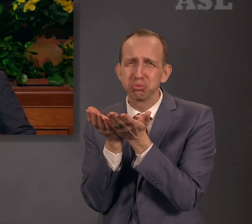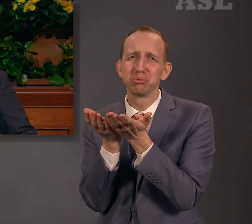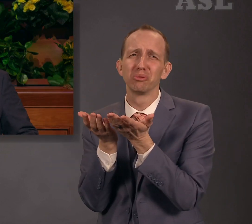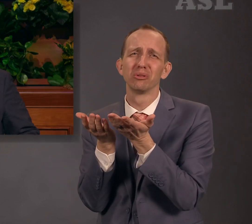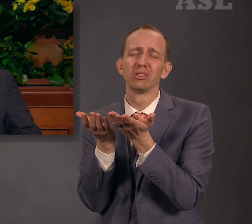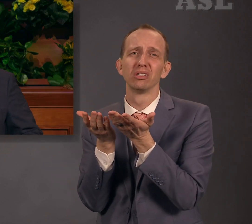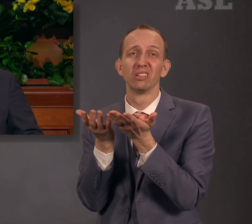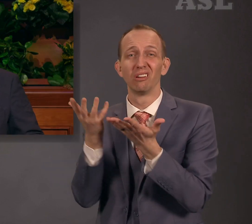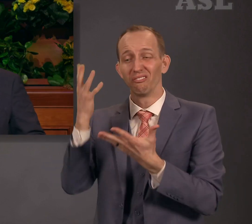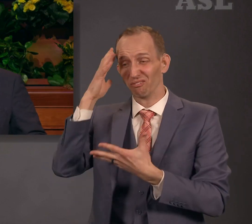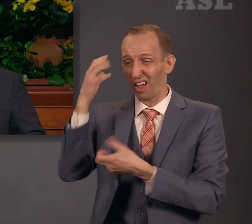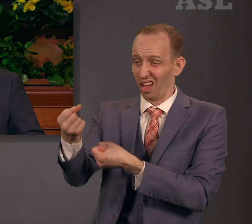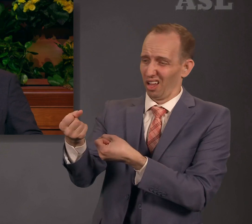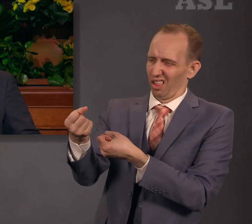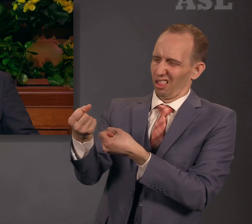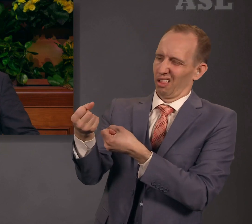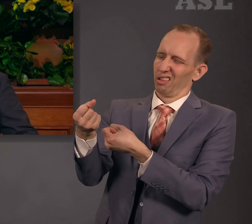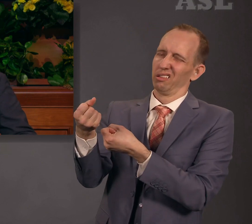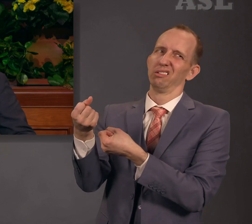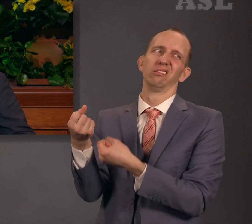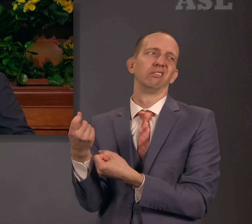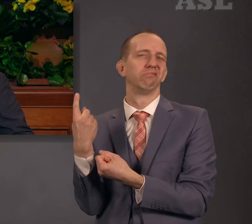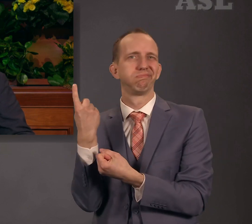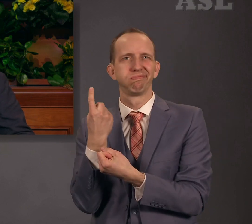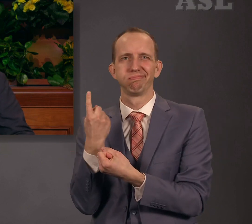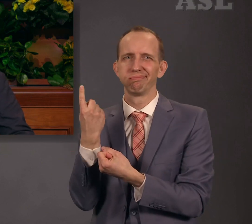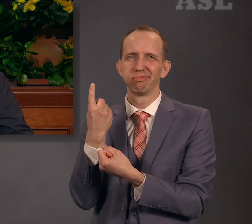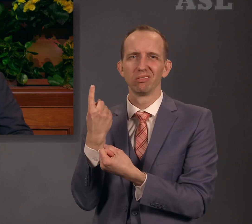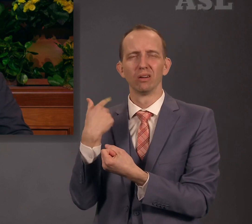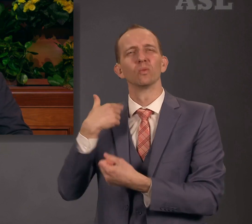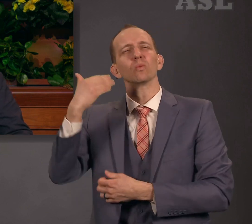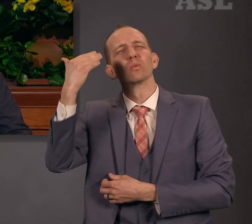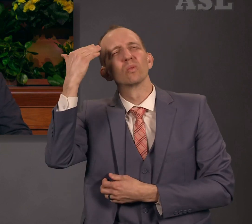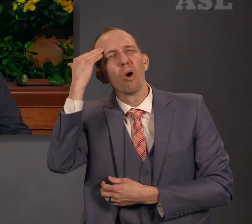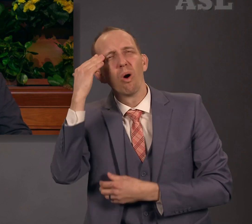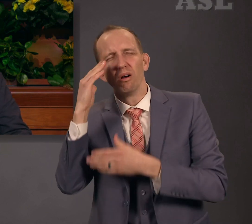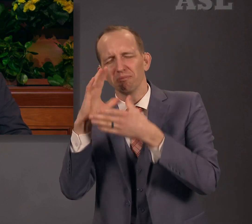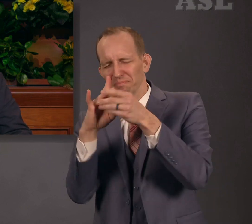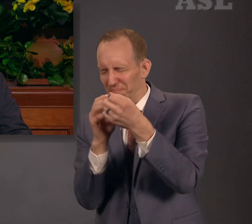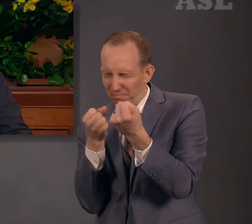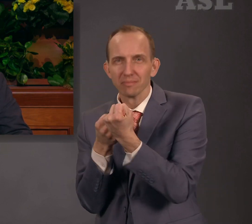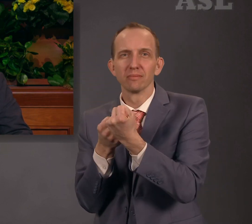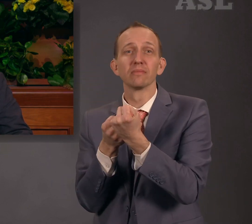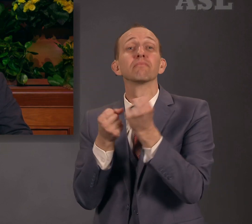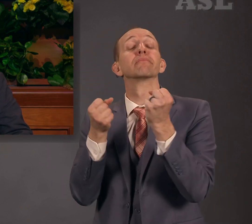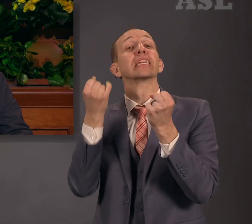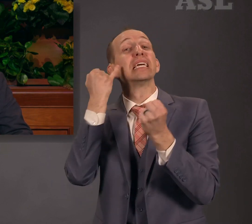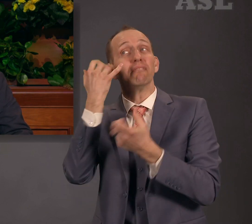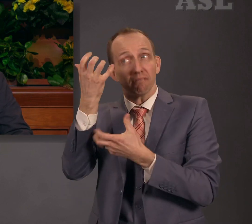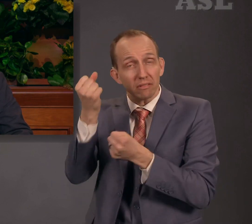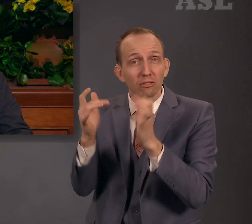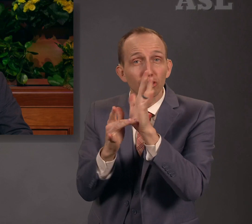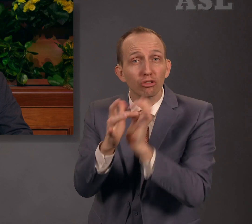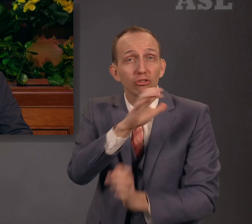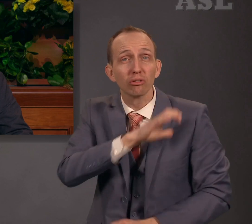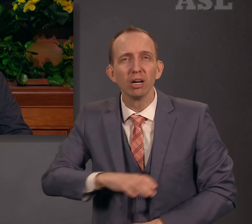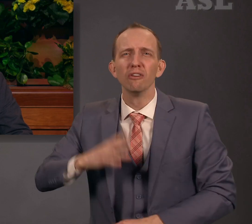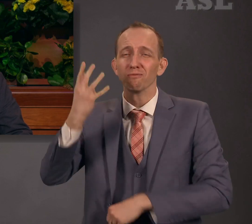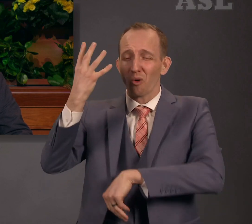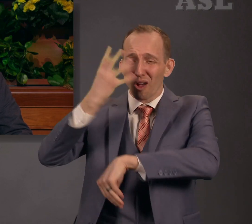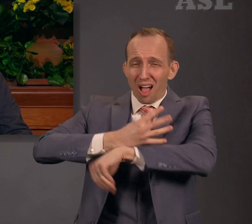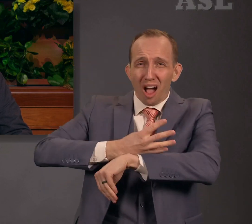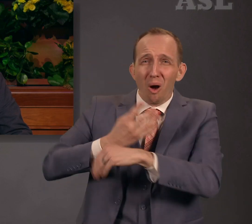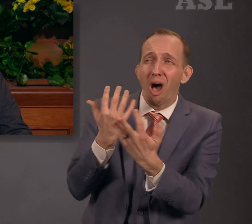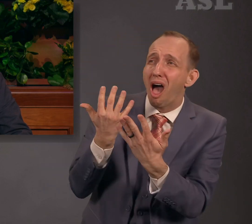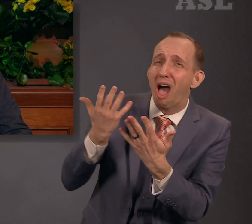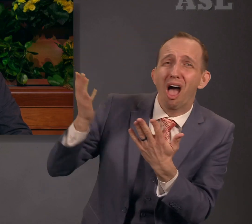witness and testimony is that as we move forward with faith in Jesus Christ, the fourth day will always come. He will always